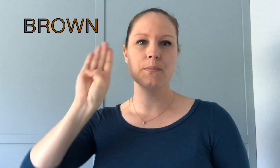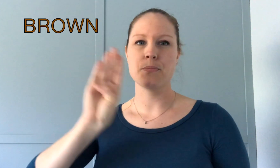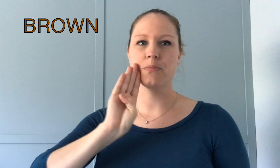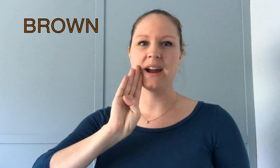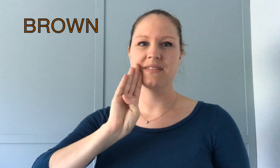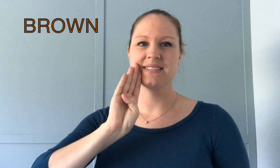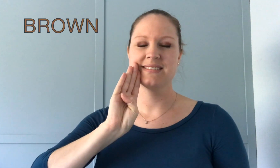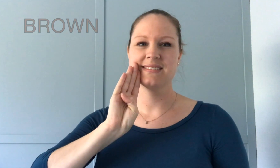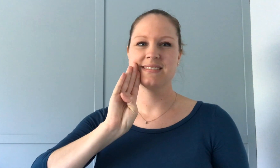Brown.